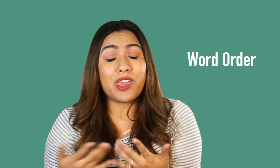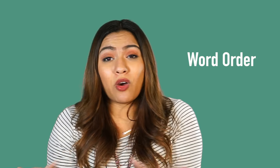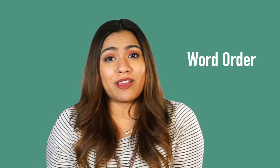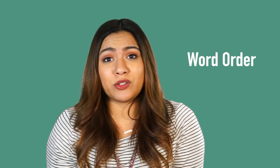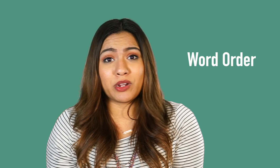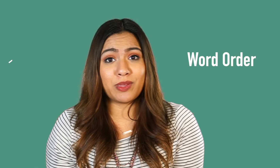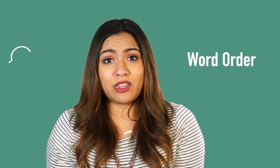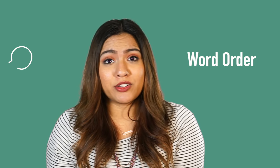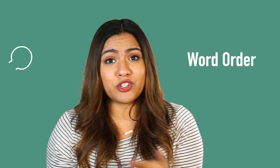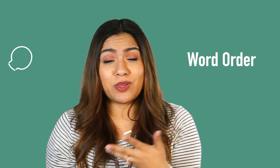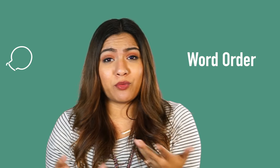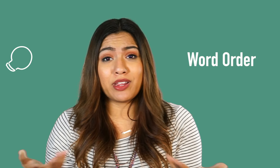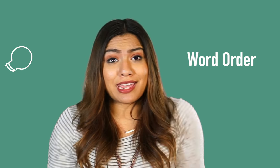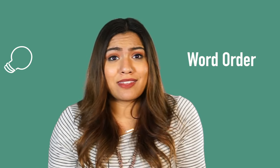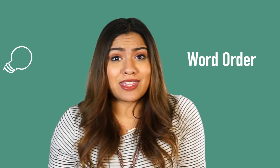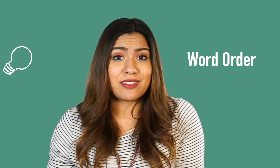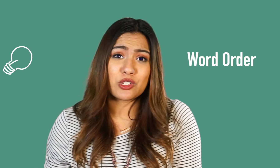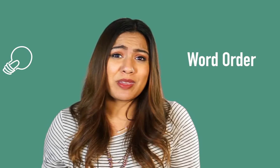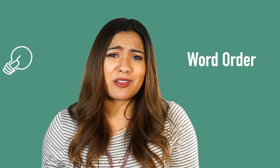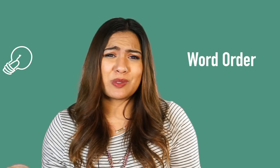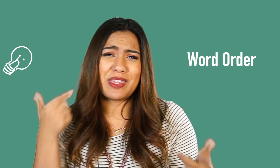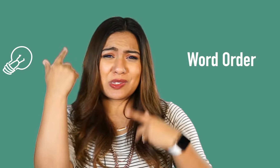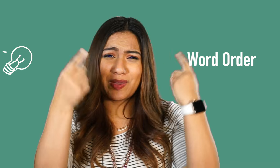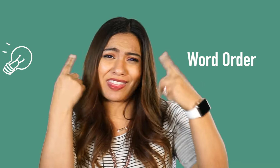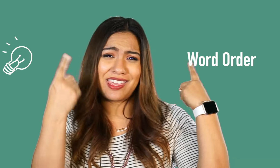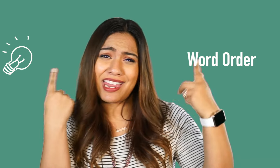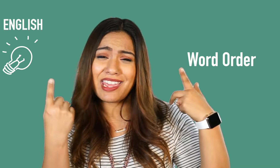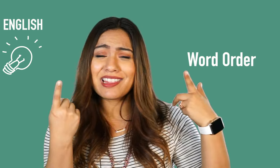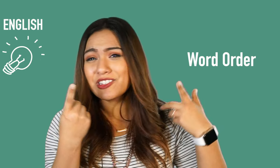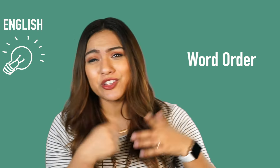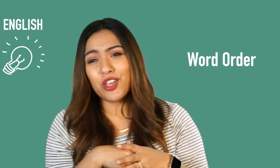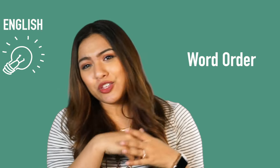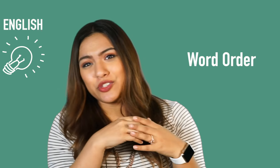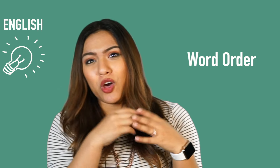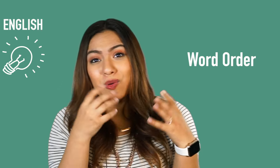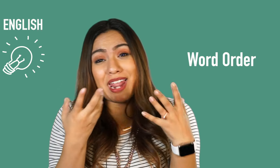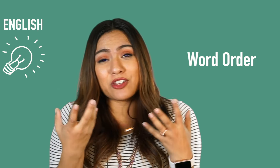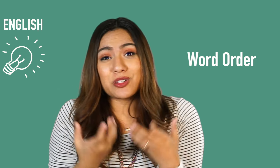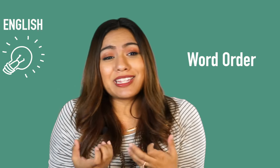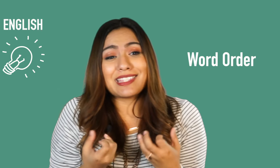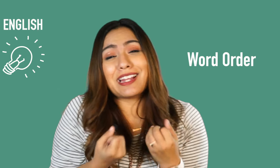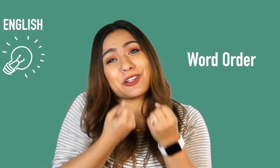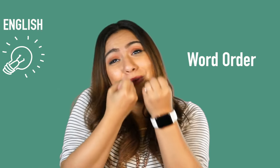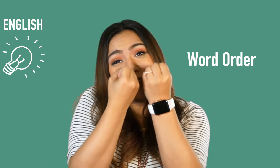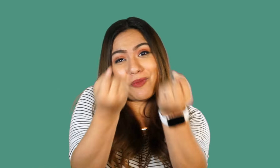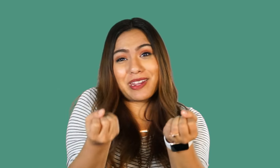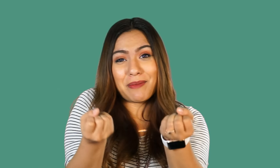all have to work really hard to do if we're native English speakers, because we think in English. So naturally the signs are going to want to come